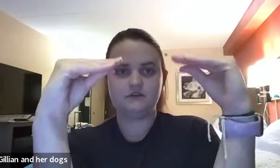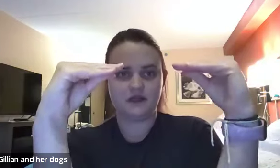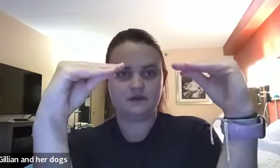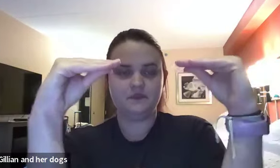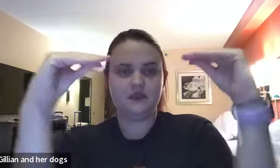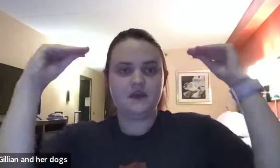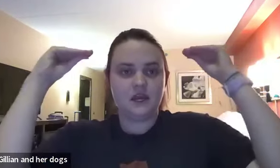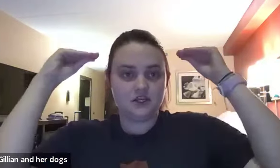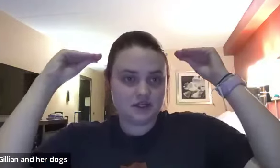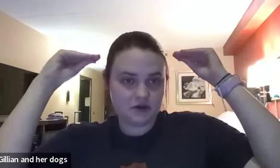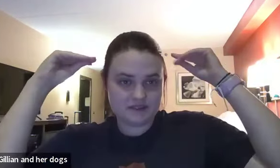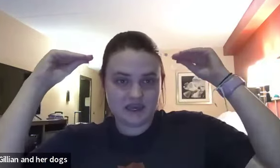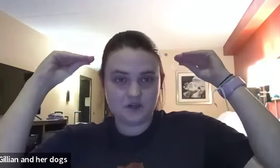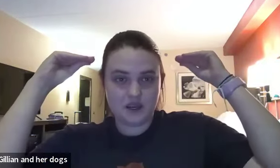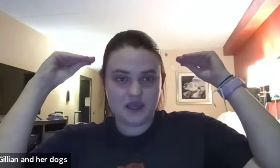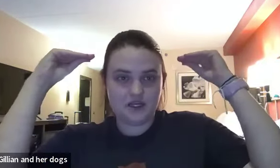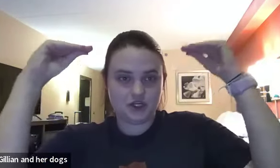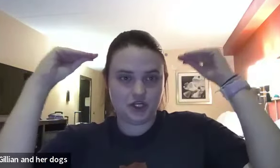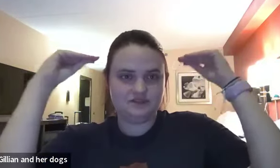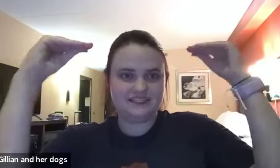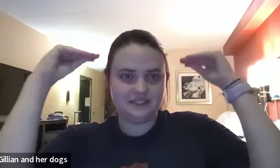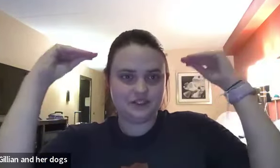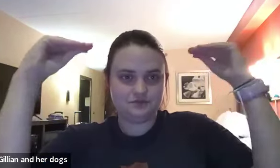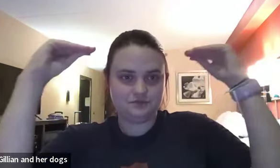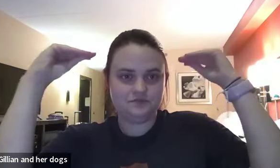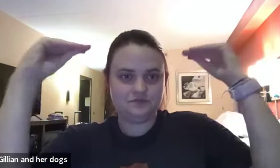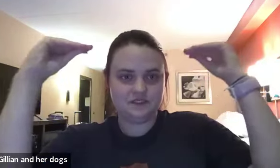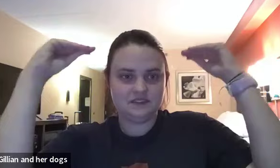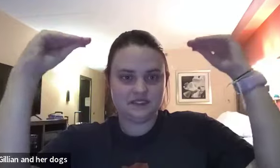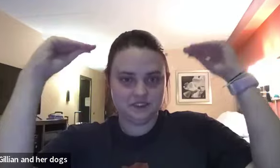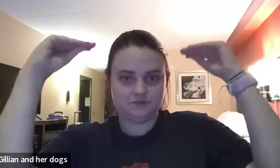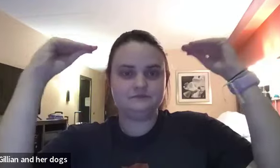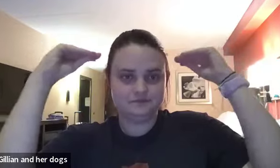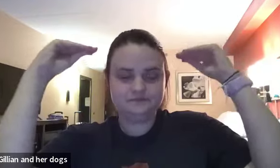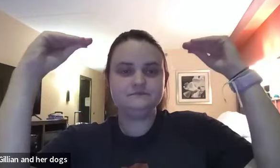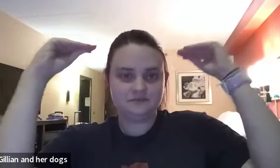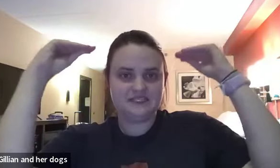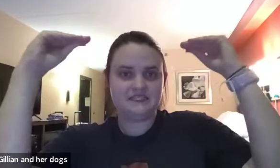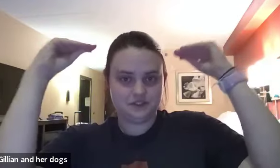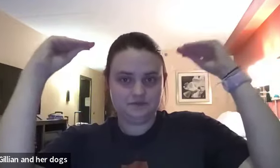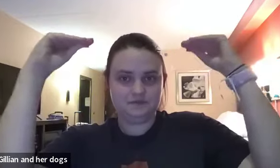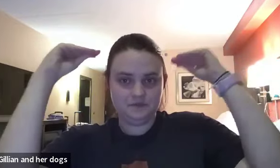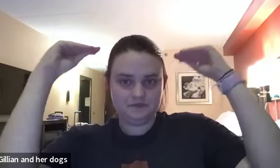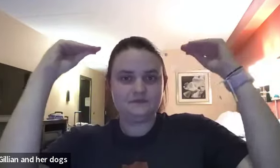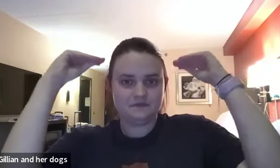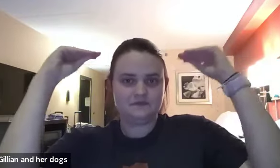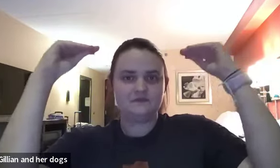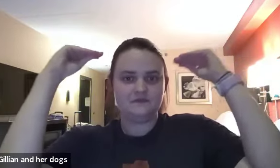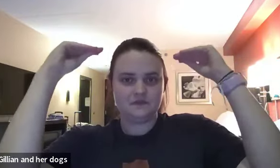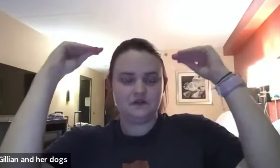flat. And you're going to go the side of your head and you're going to go teach. Teach. Teach.